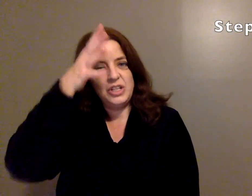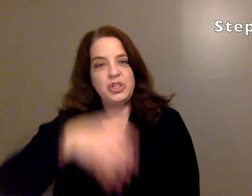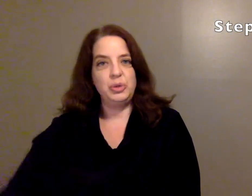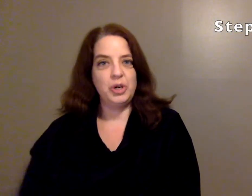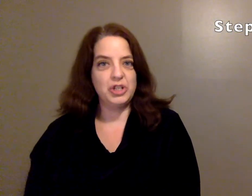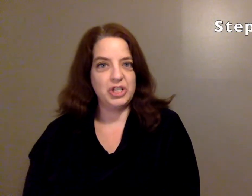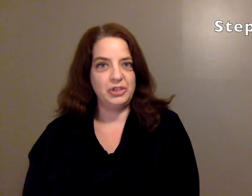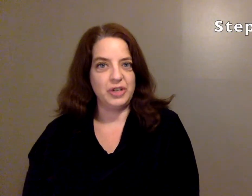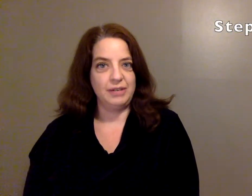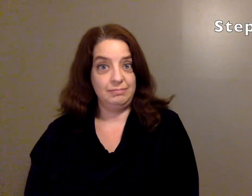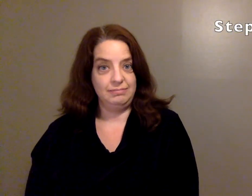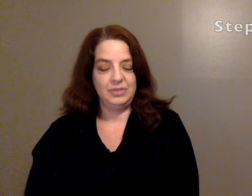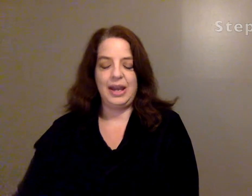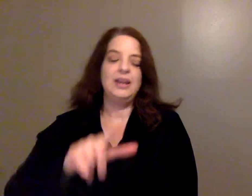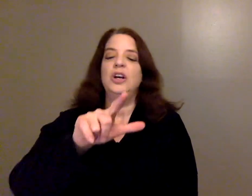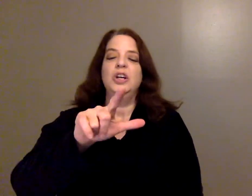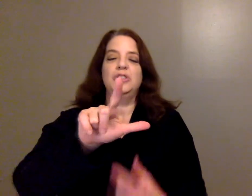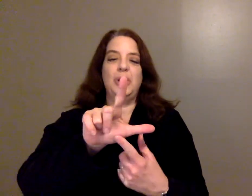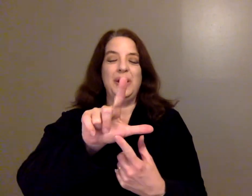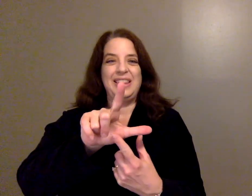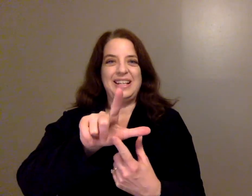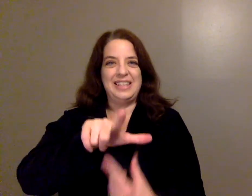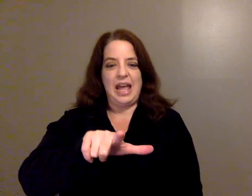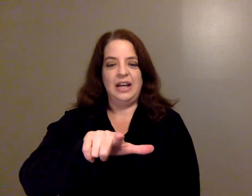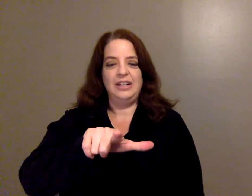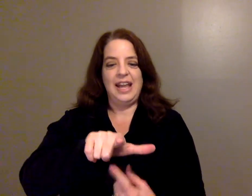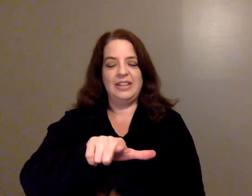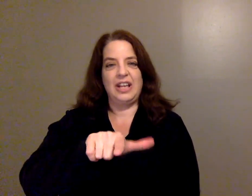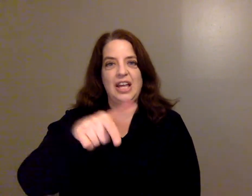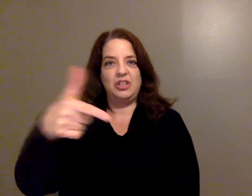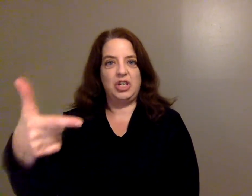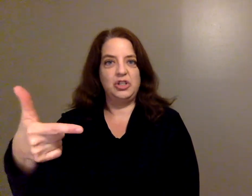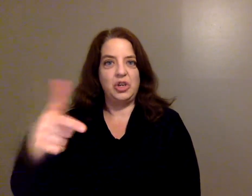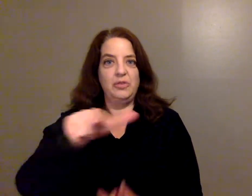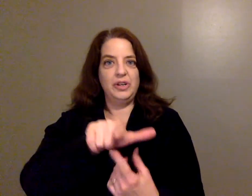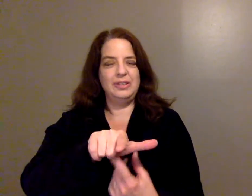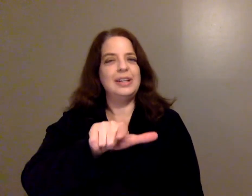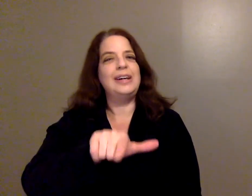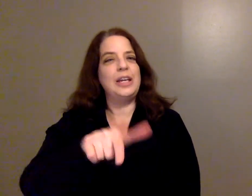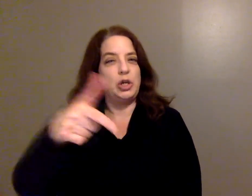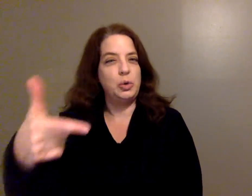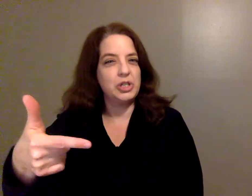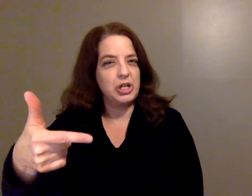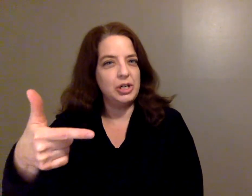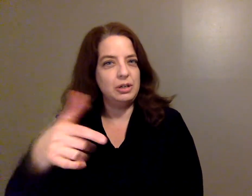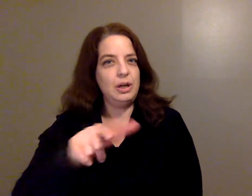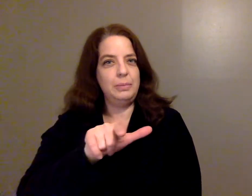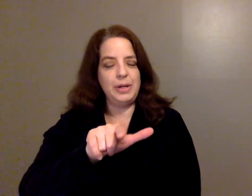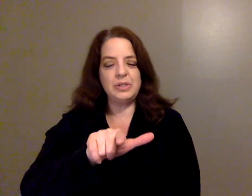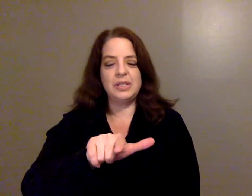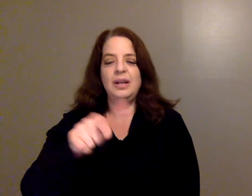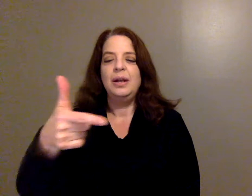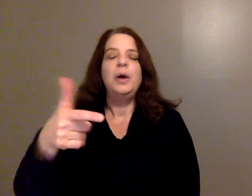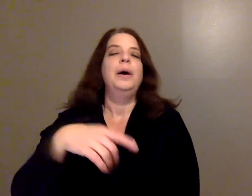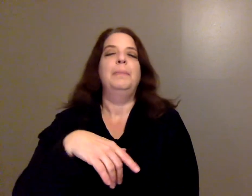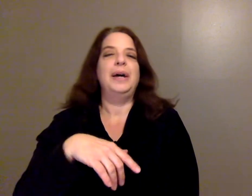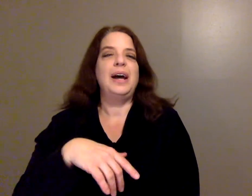to her children. Okay, so that's an L hand that kind of turns over, like your turn almost. But there's